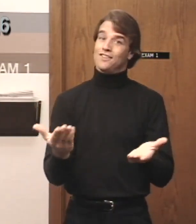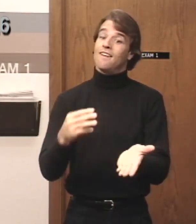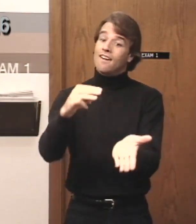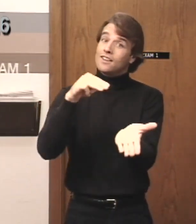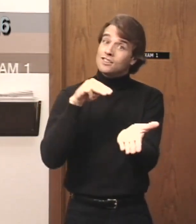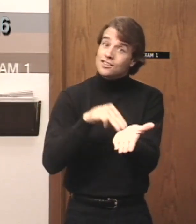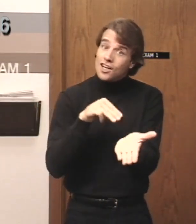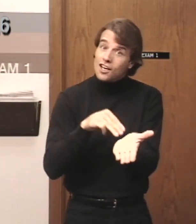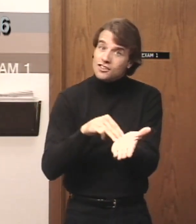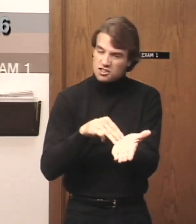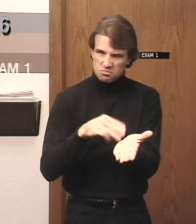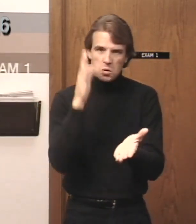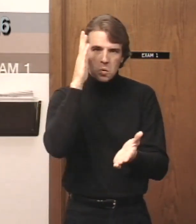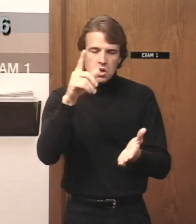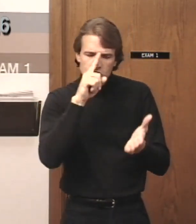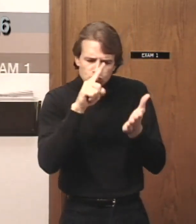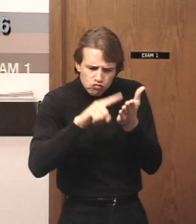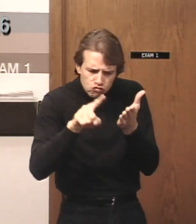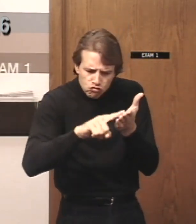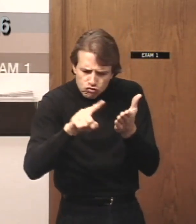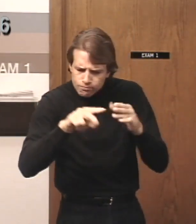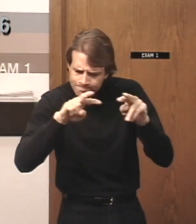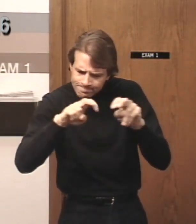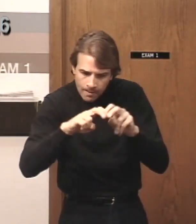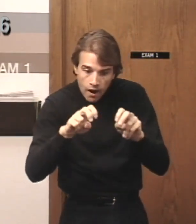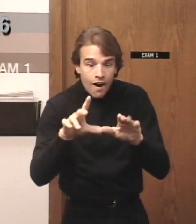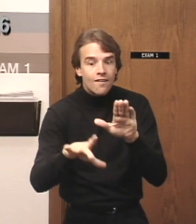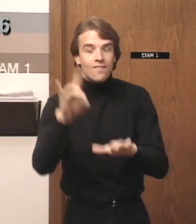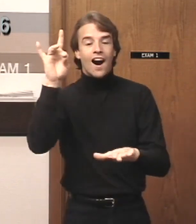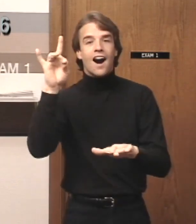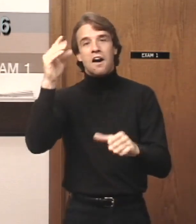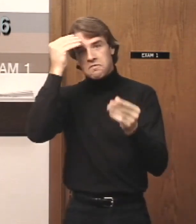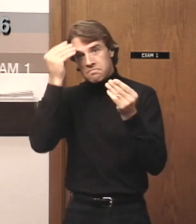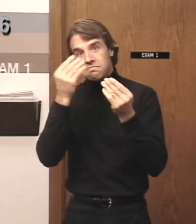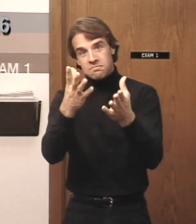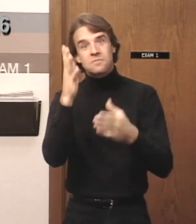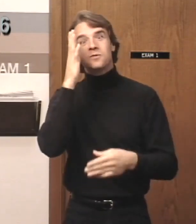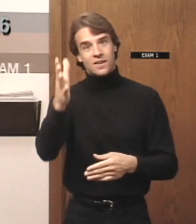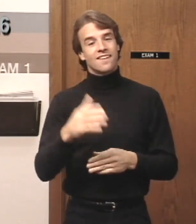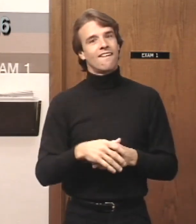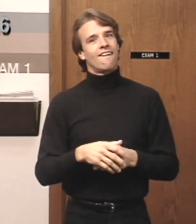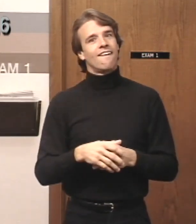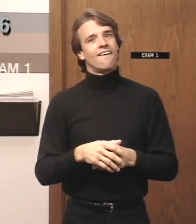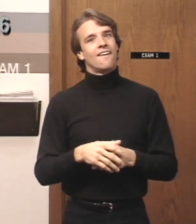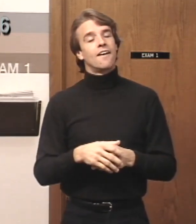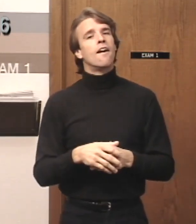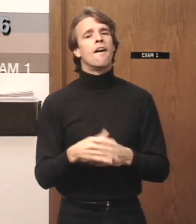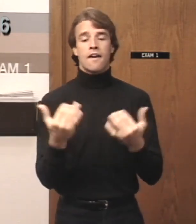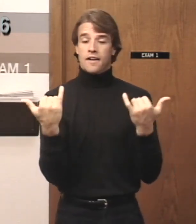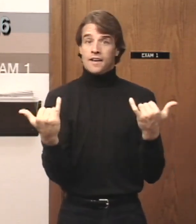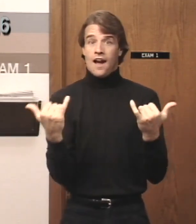But we will know after the doctor examines the ankle and finds what exactly the injury is.